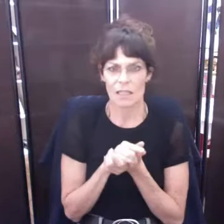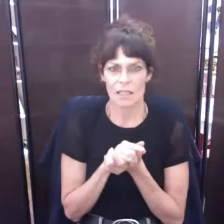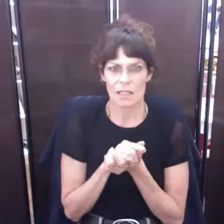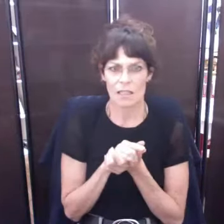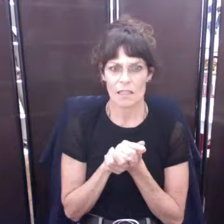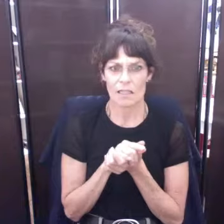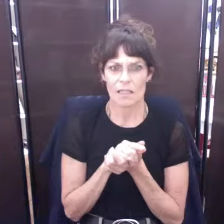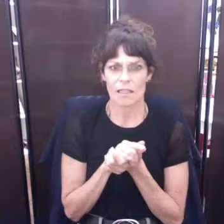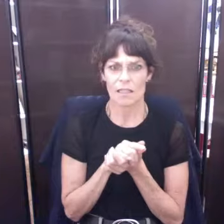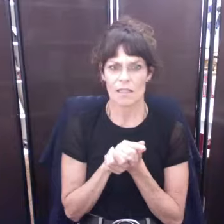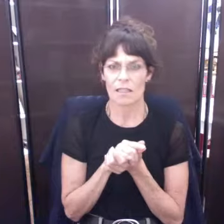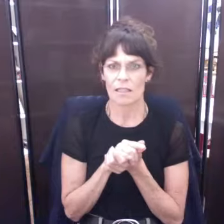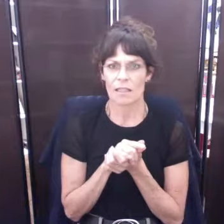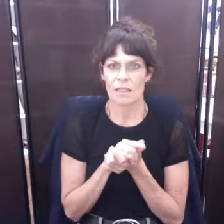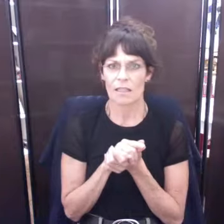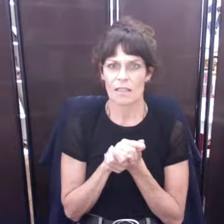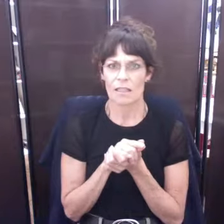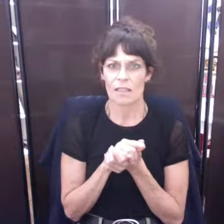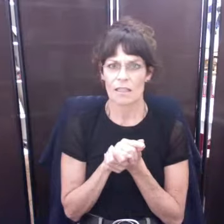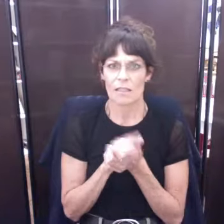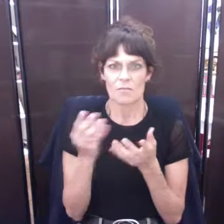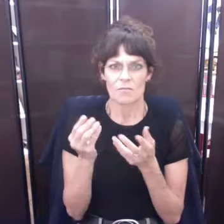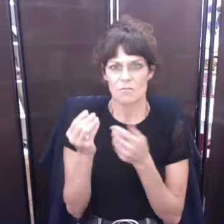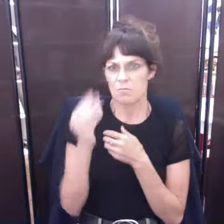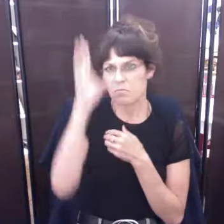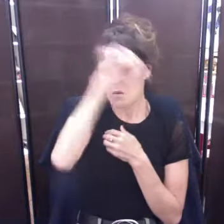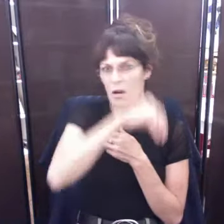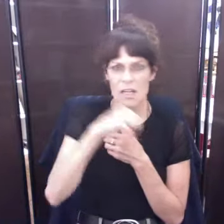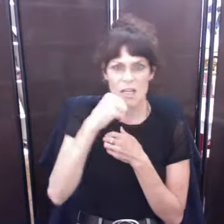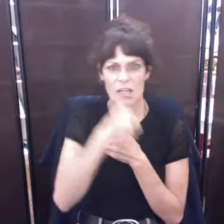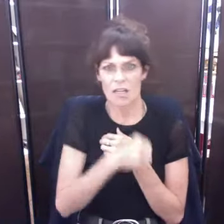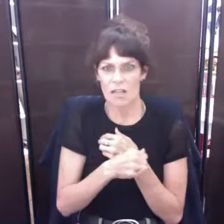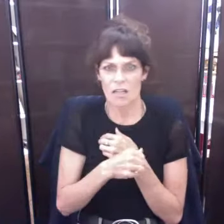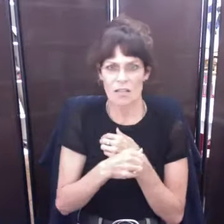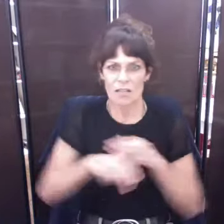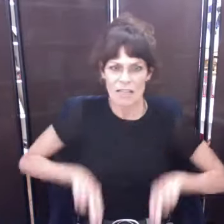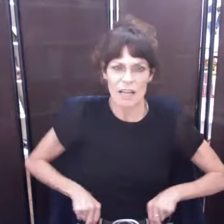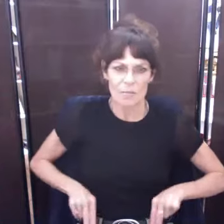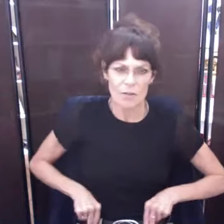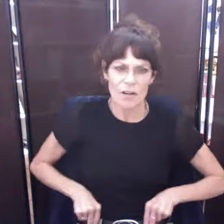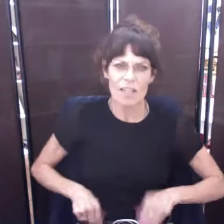getting fed, boy, girl, having a diaper on because she's shitting herself.